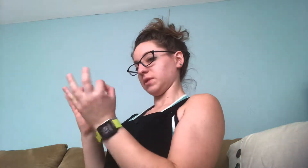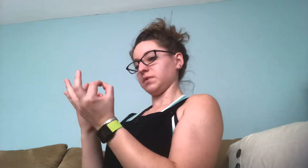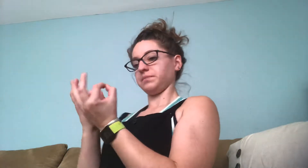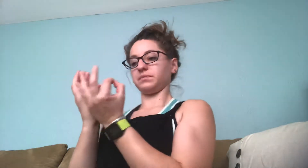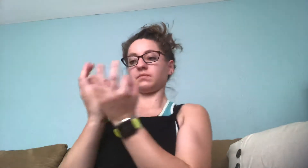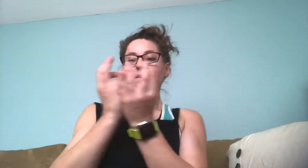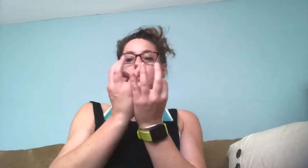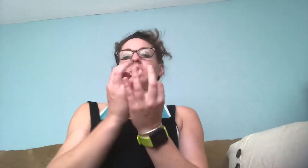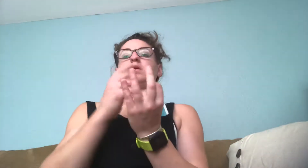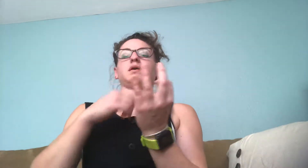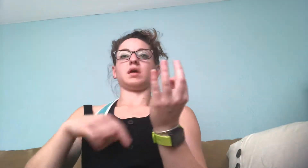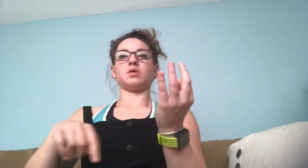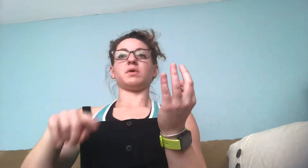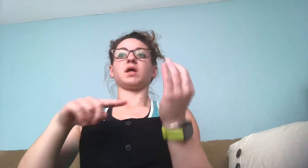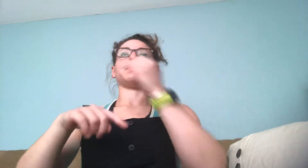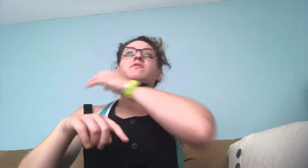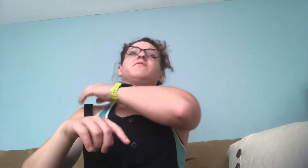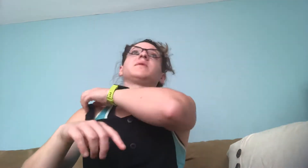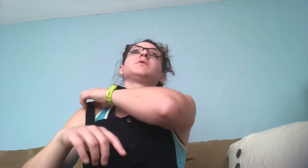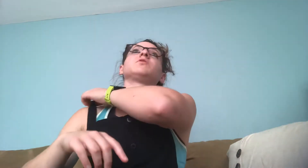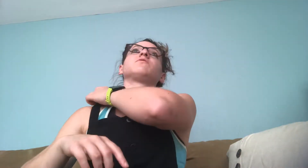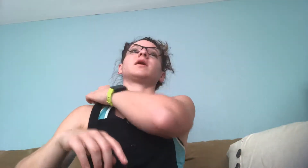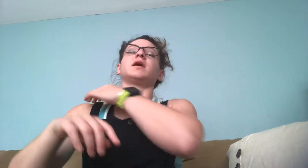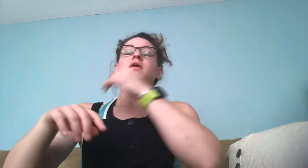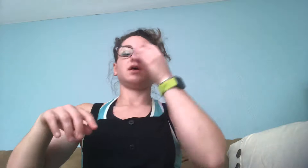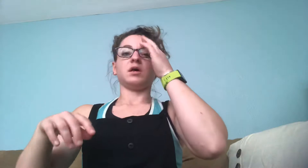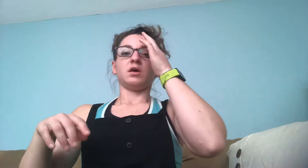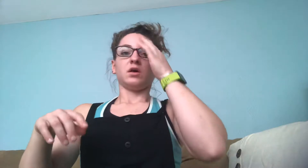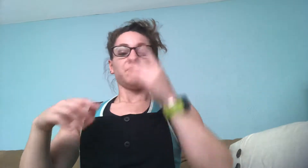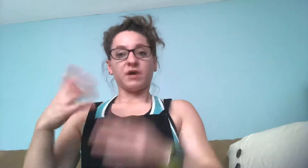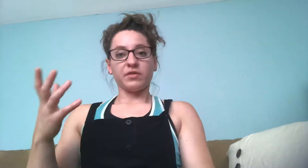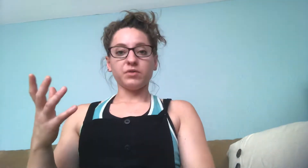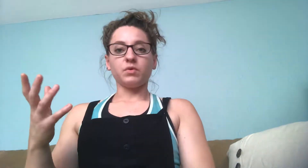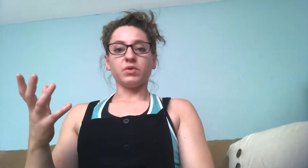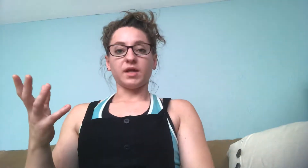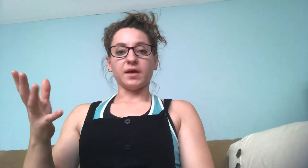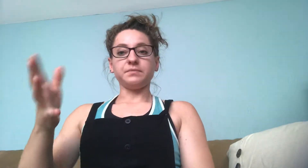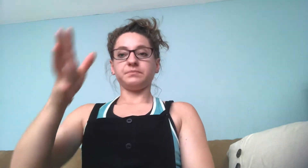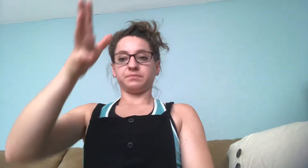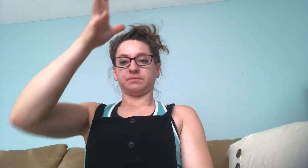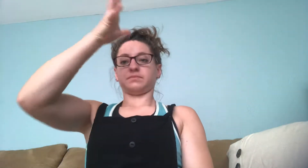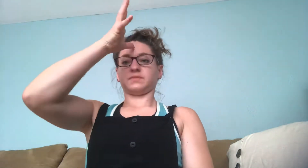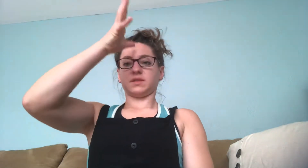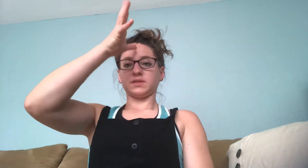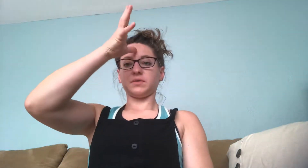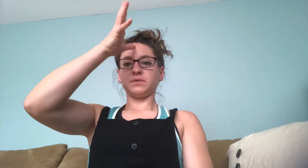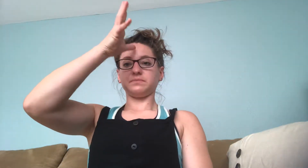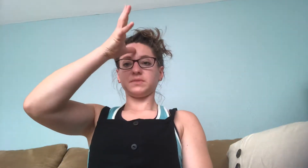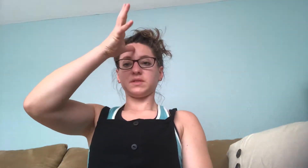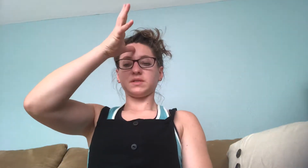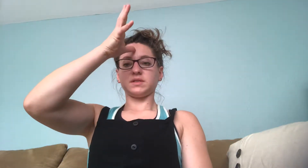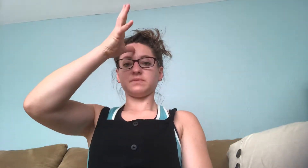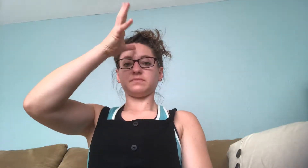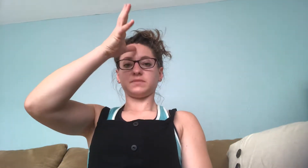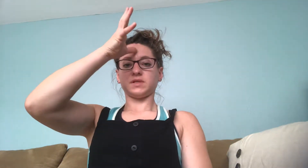family. Okay, your makeup of your family. You've got father or dad. It's up here. This is sign.